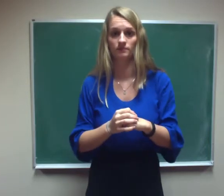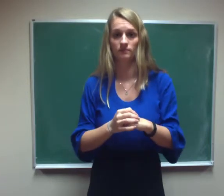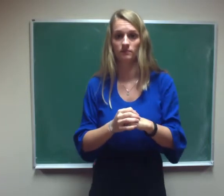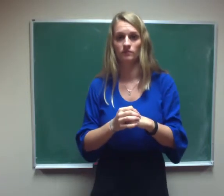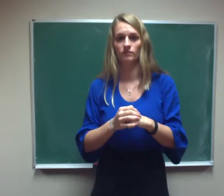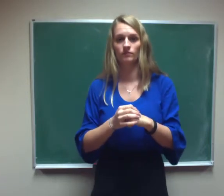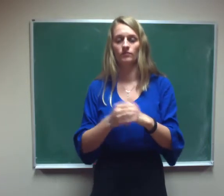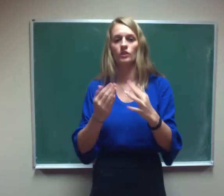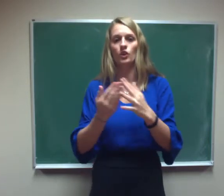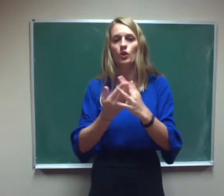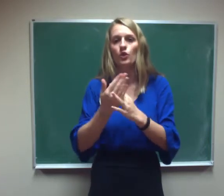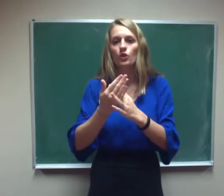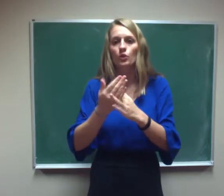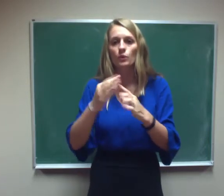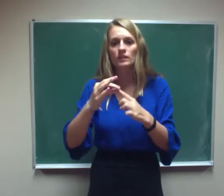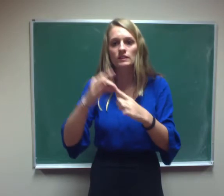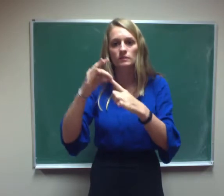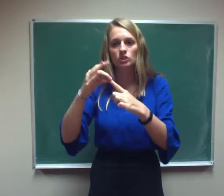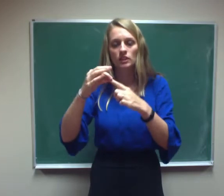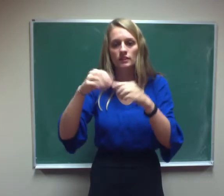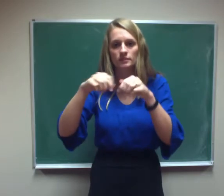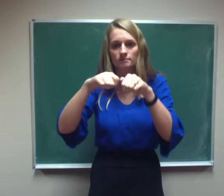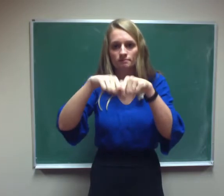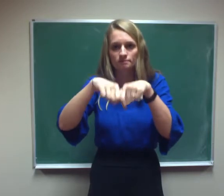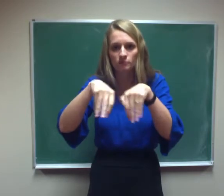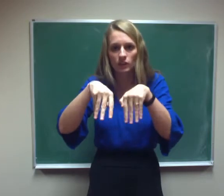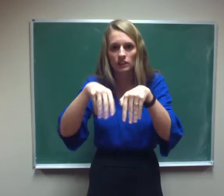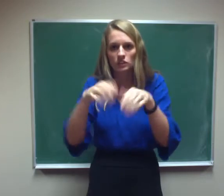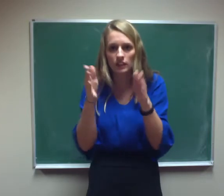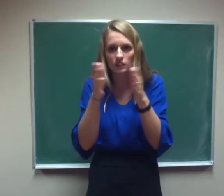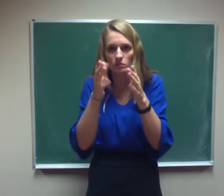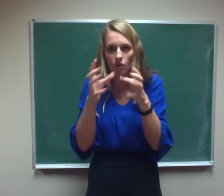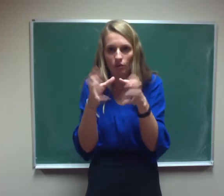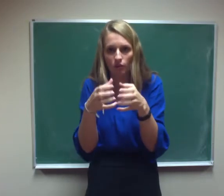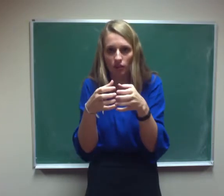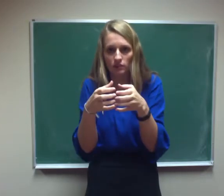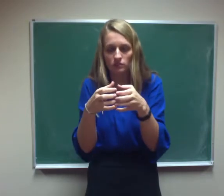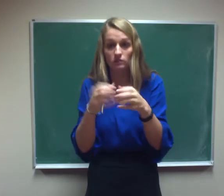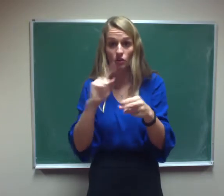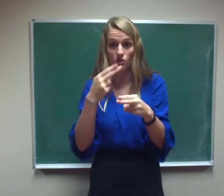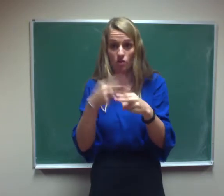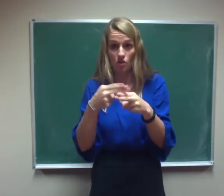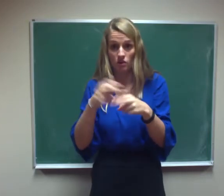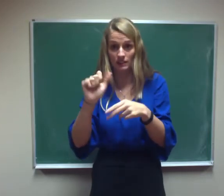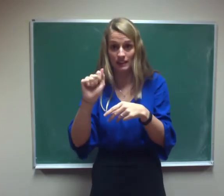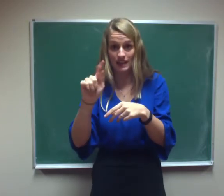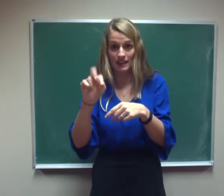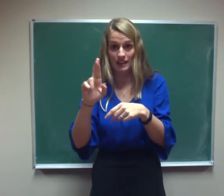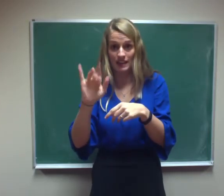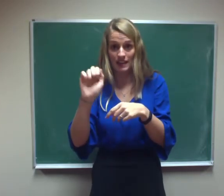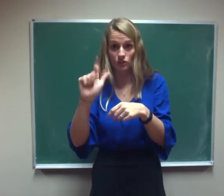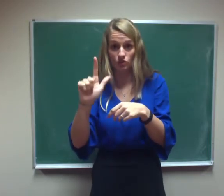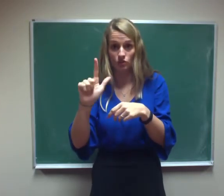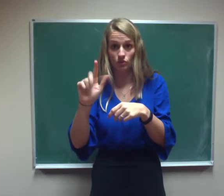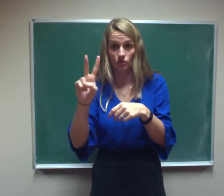of cells that looks like a small cluster called the atrioventricular bundle. Oftentimes, these